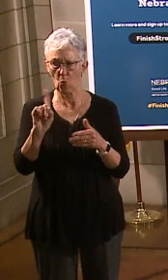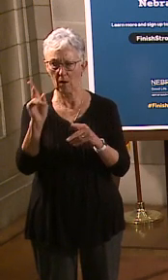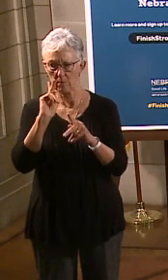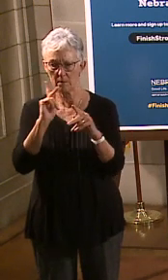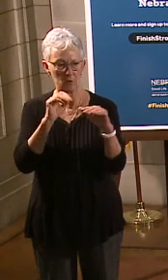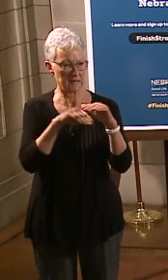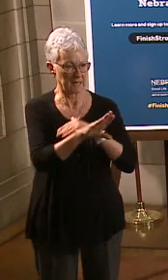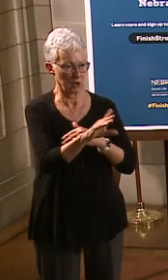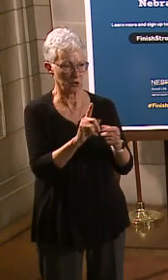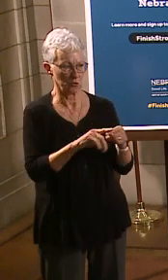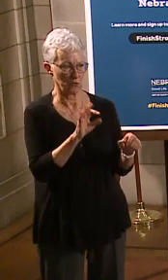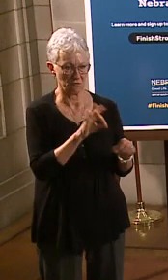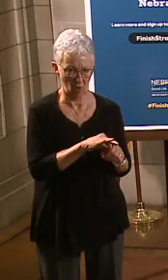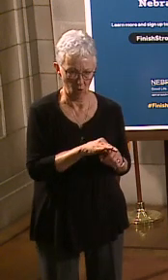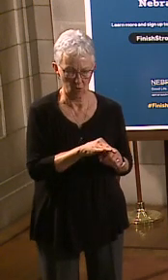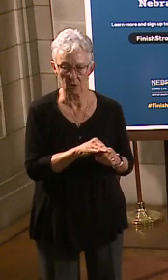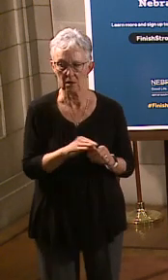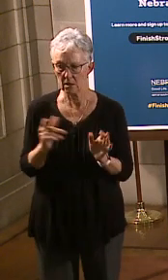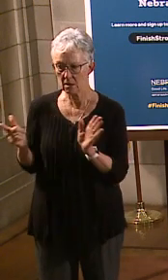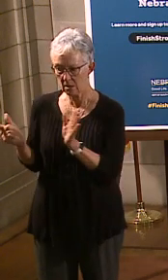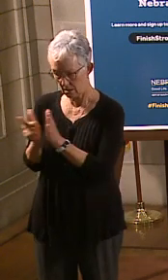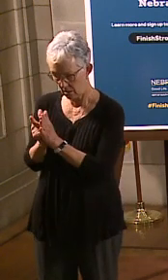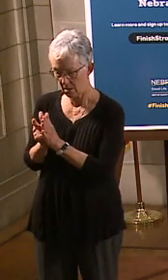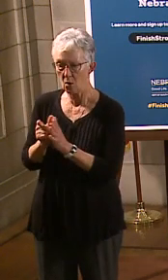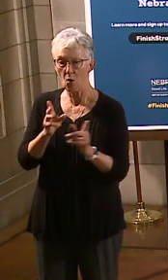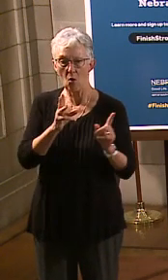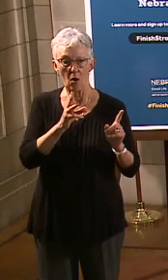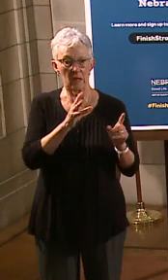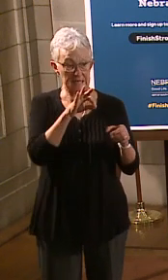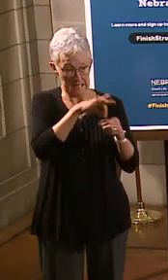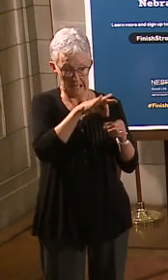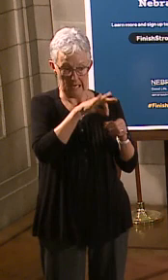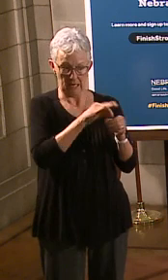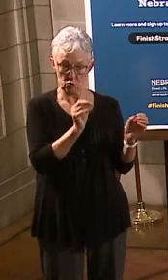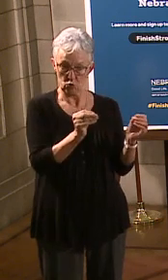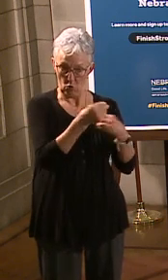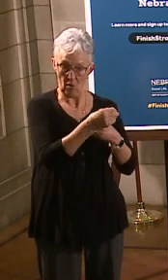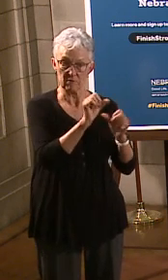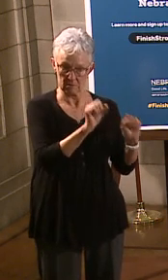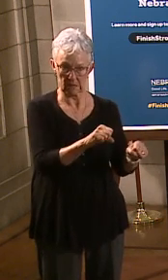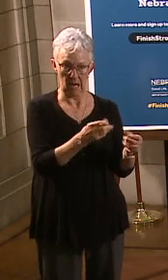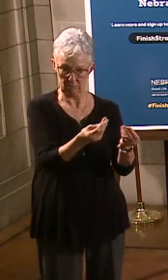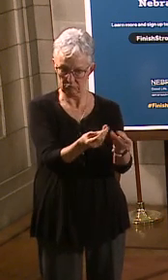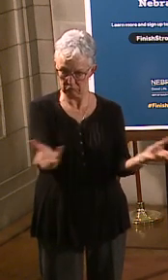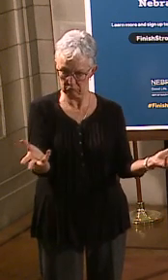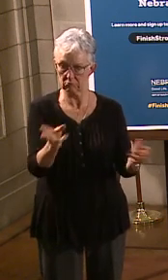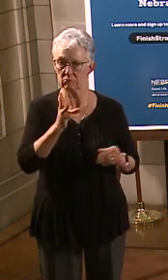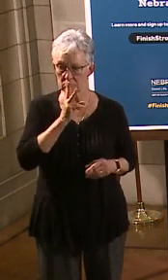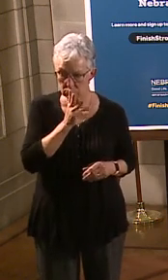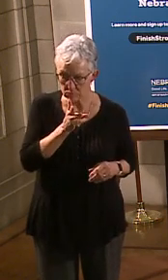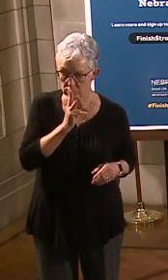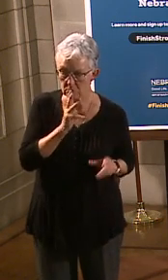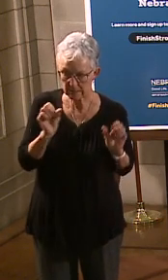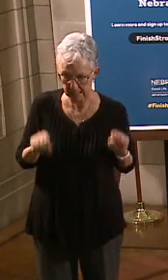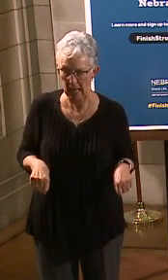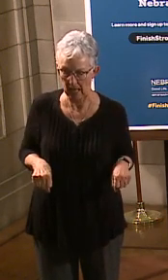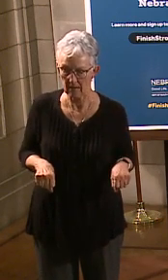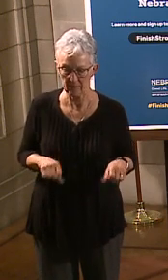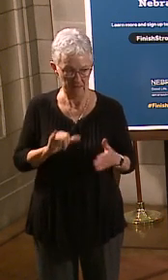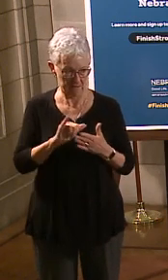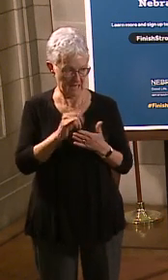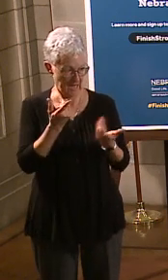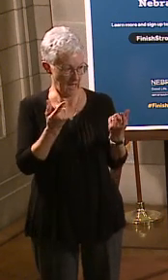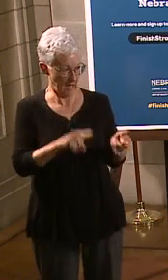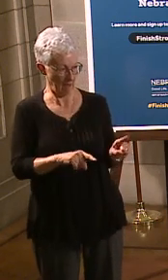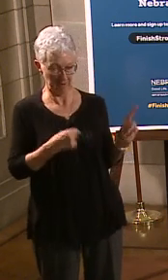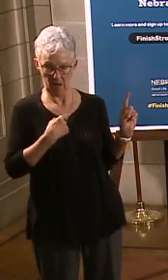is no prohibition against the election office themselves handing out water. And in fact, that's allowable in the law. And that's what happened when I went to go early